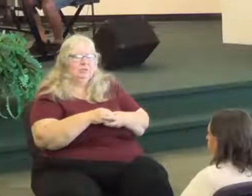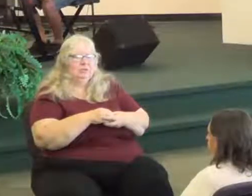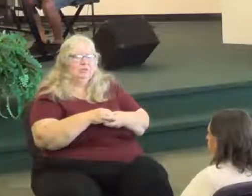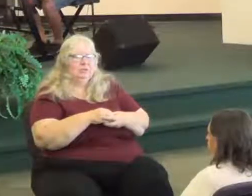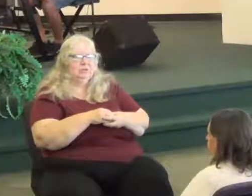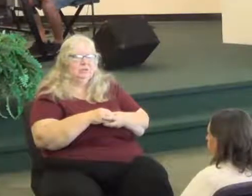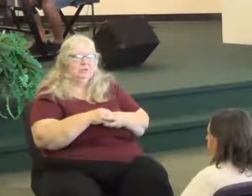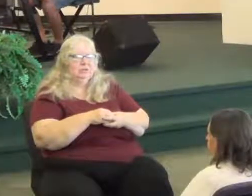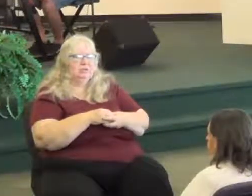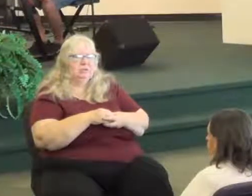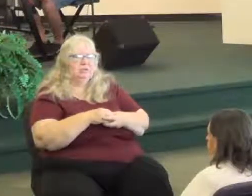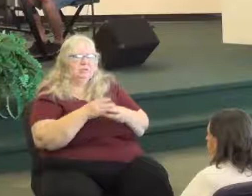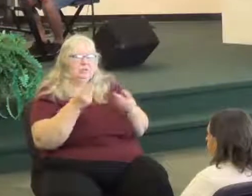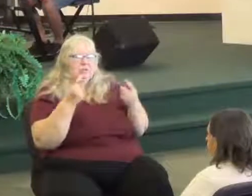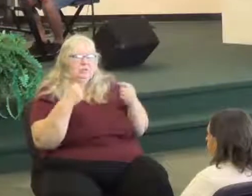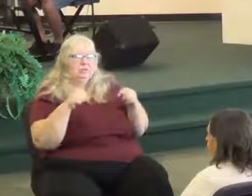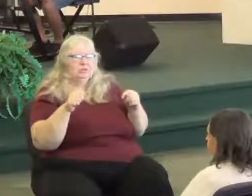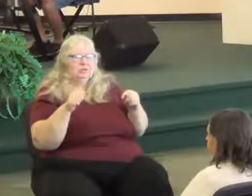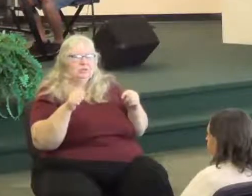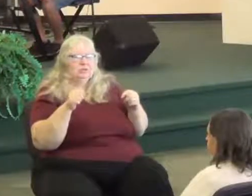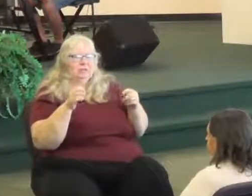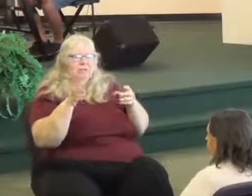Try to get together here.